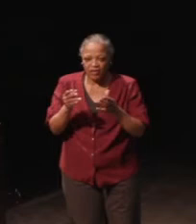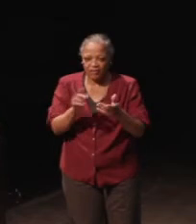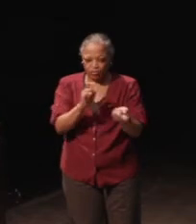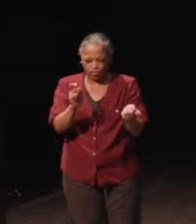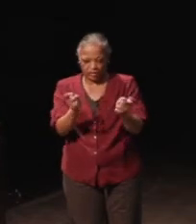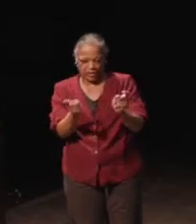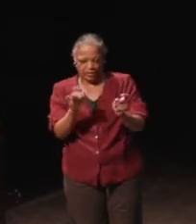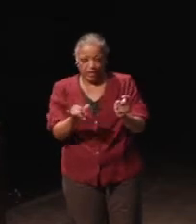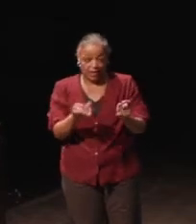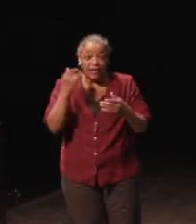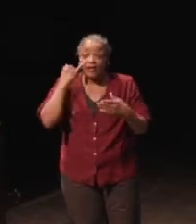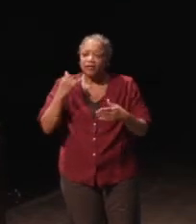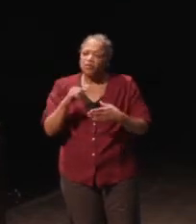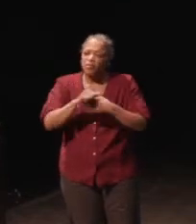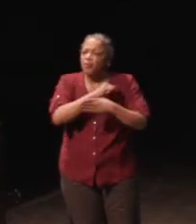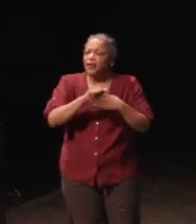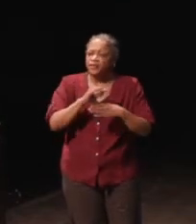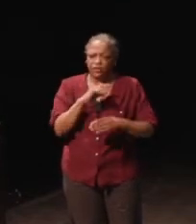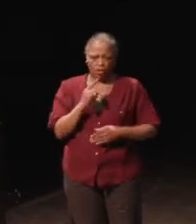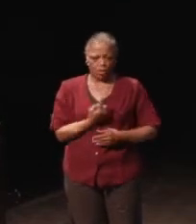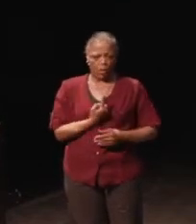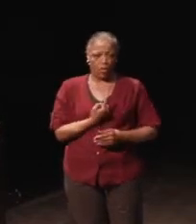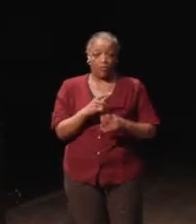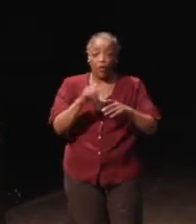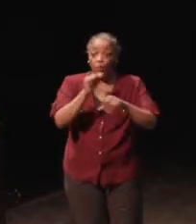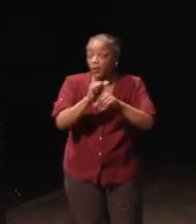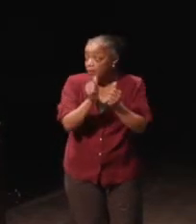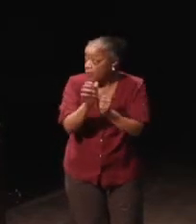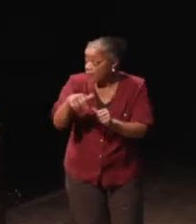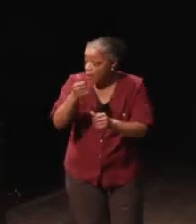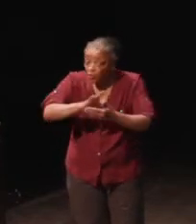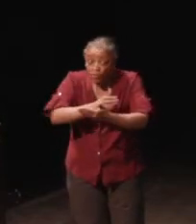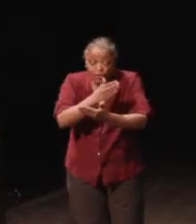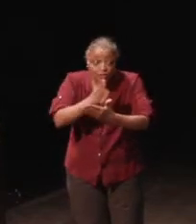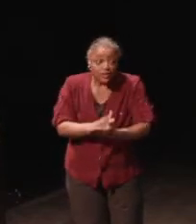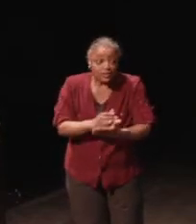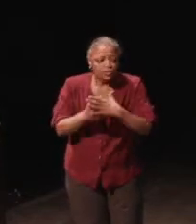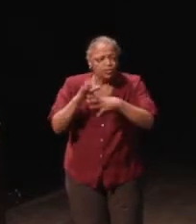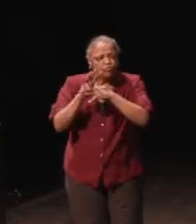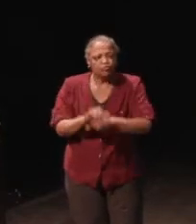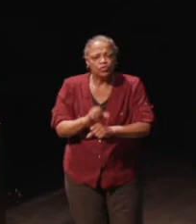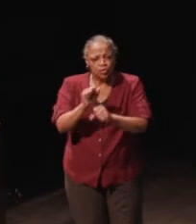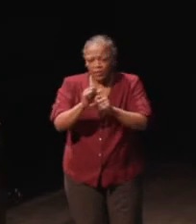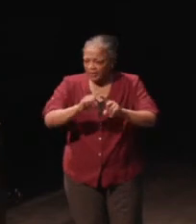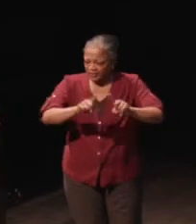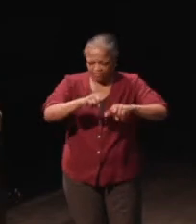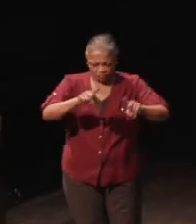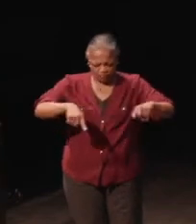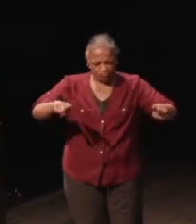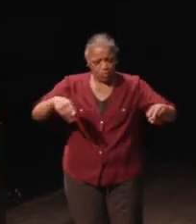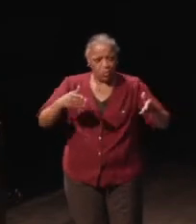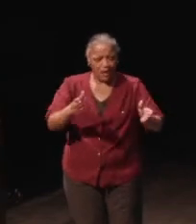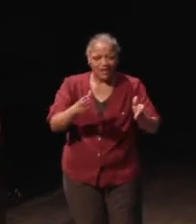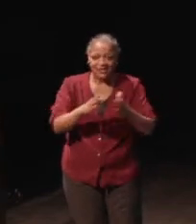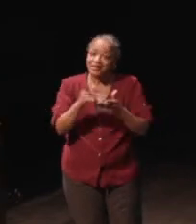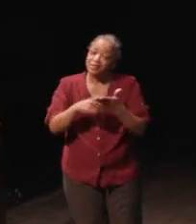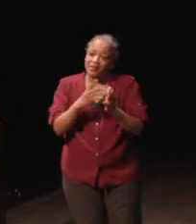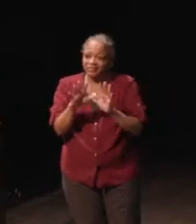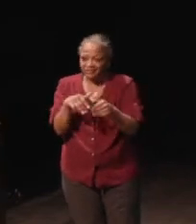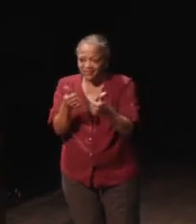it's one thing if you're practicing on your own, but once you're working with other musicians who are used to working in a different way, that can